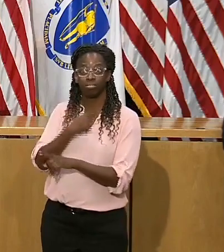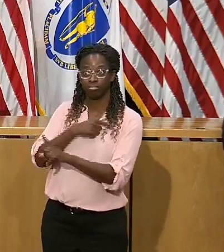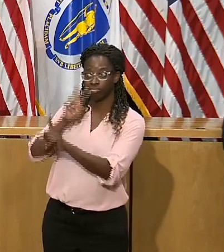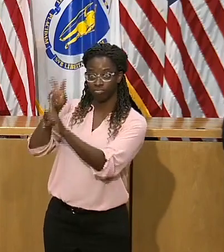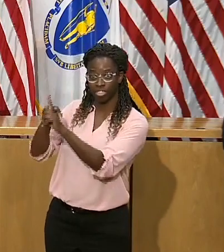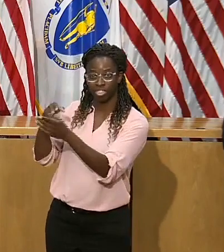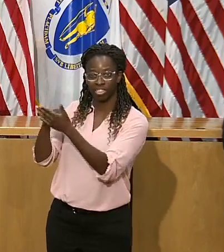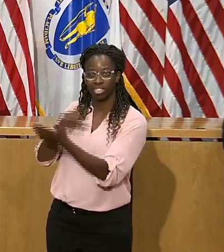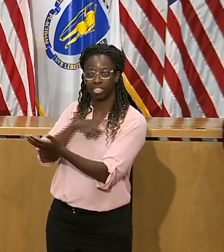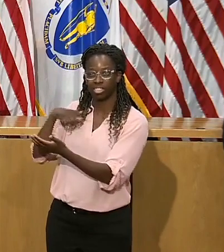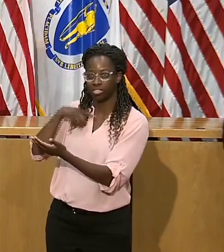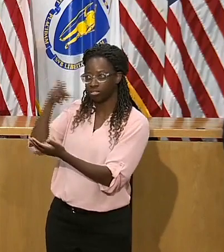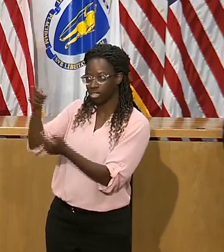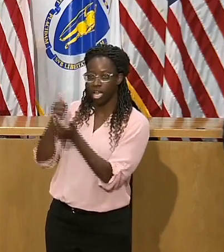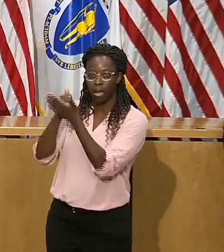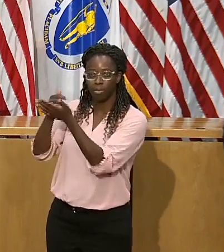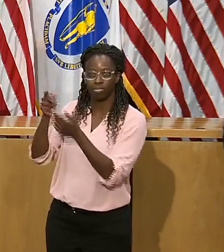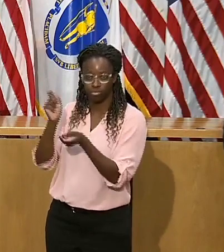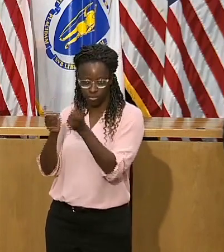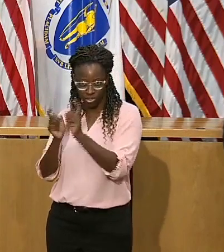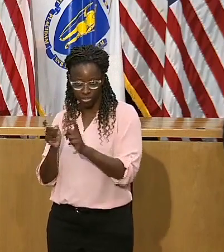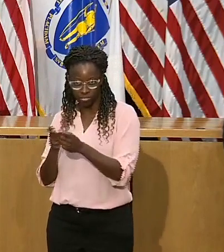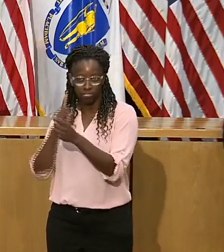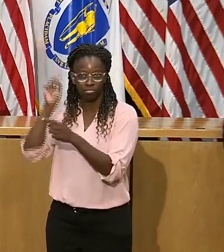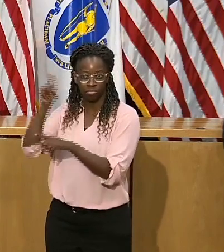to help people stay housed